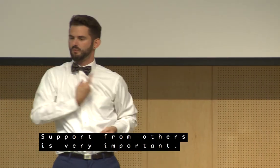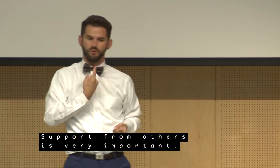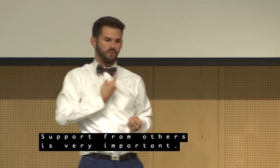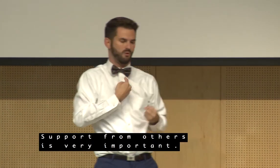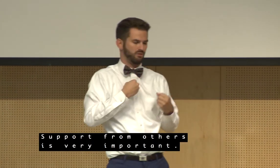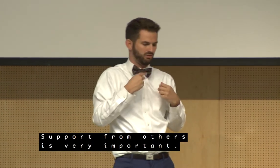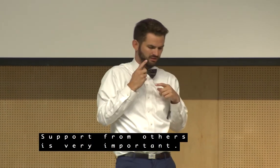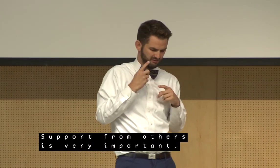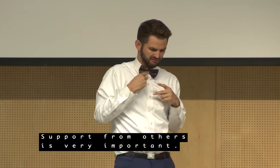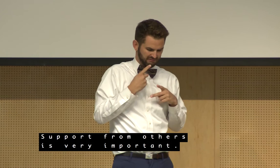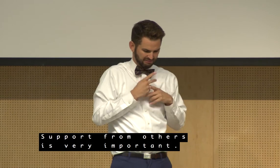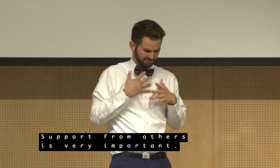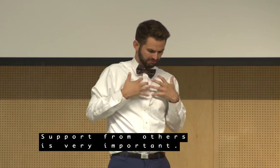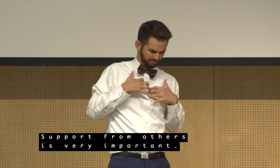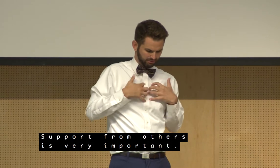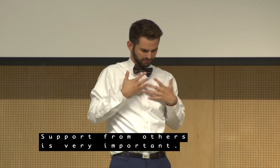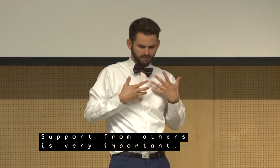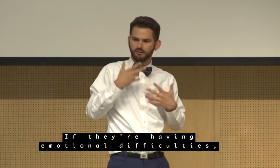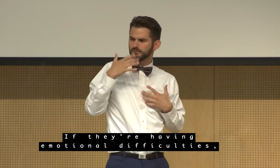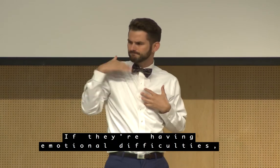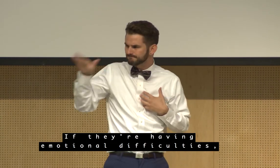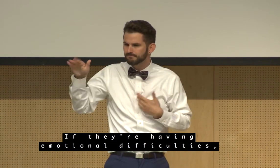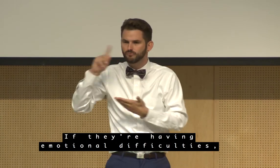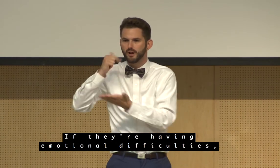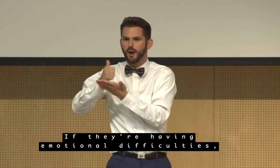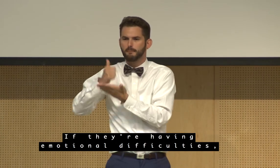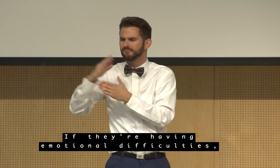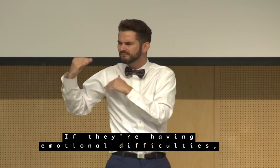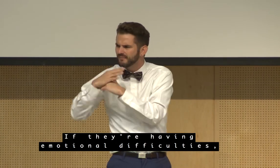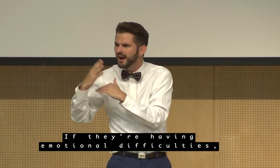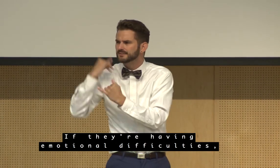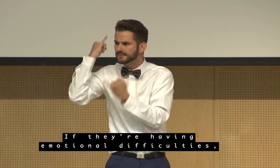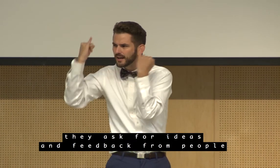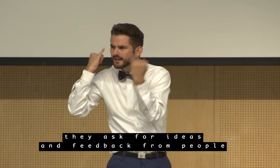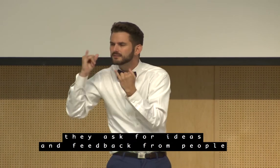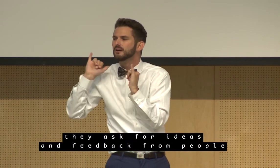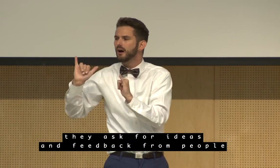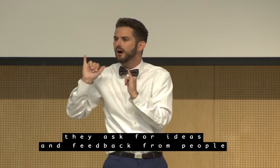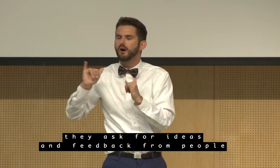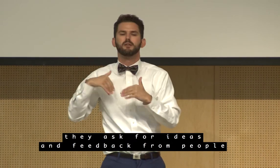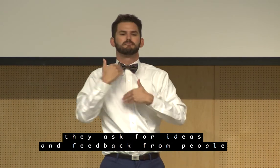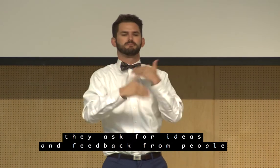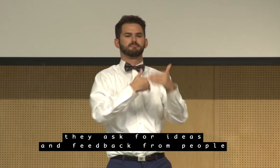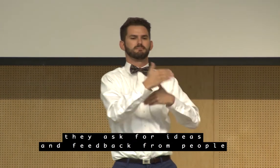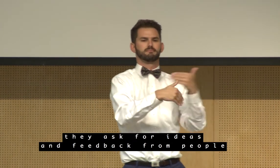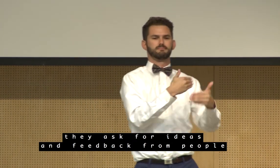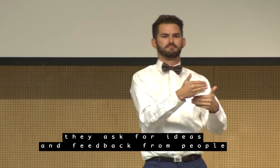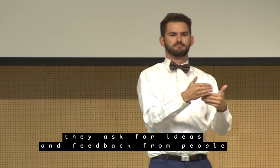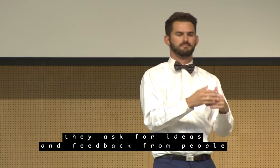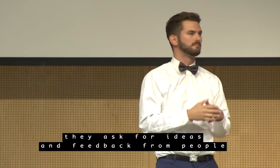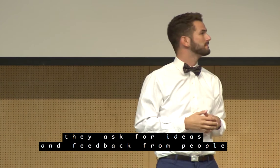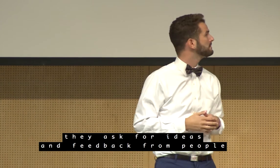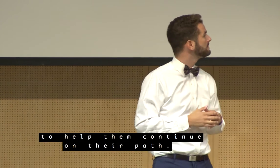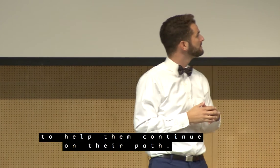Support from others is very important. If they're having emotional difficulties, they ask for ideas and feedback from people to help